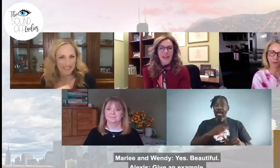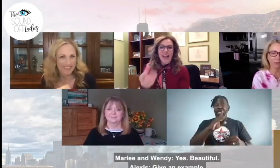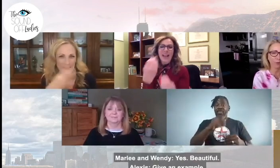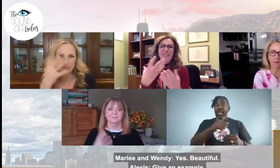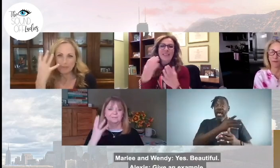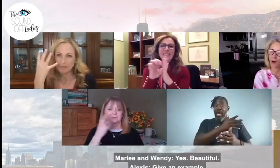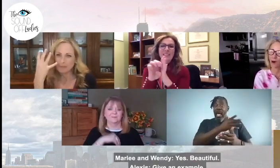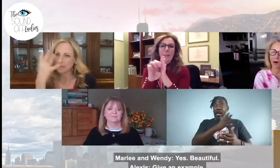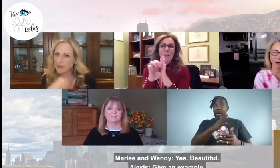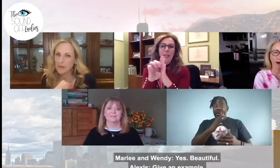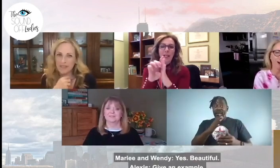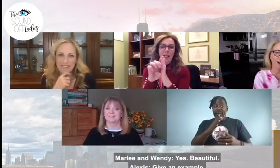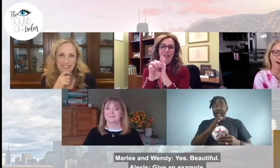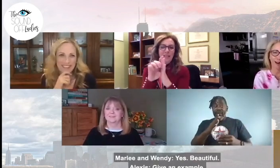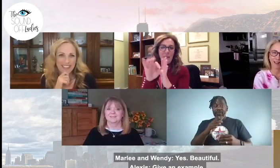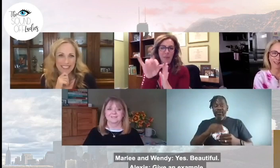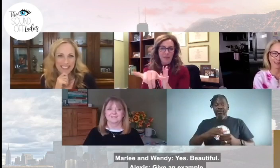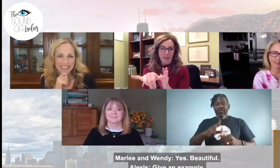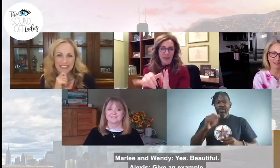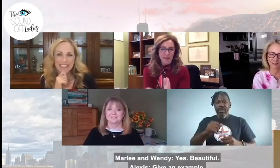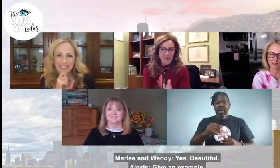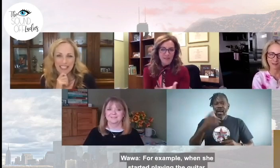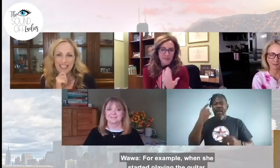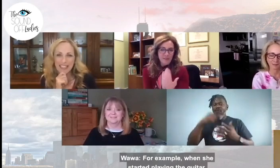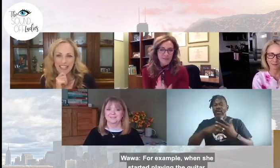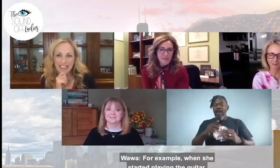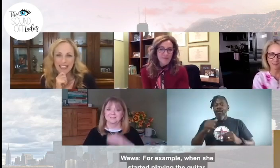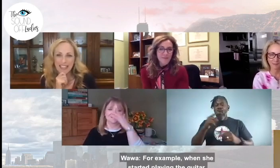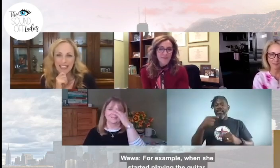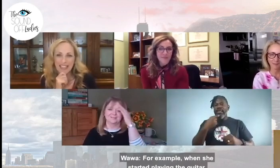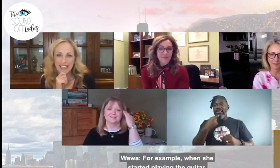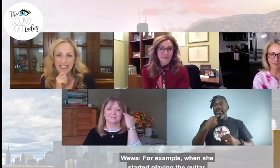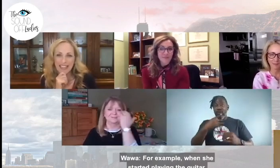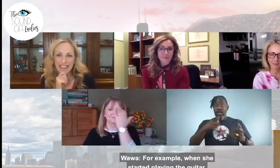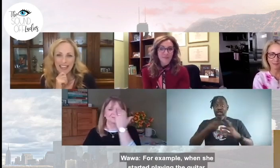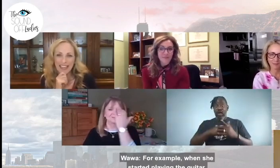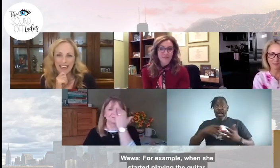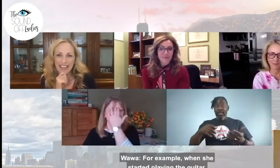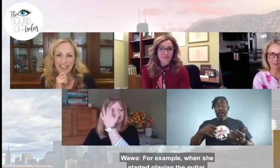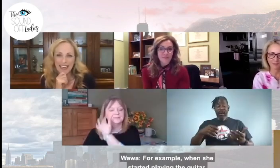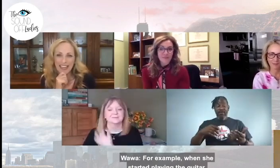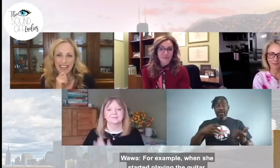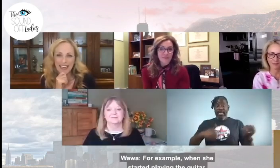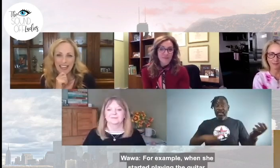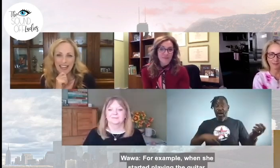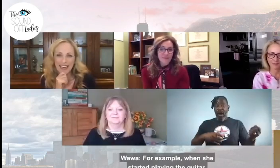America itself with VV. Marlene went up beautiful. For example, when she started playing the